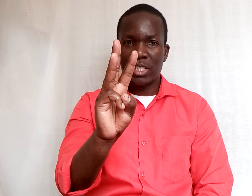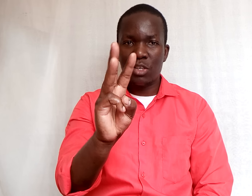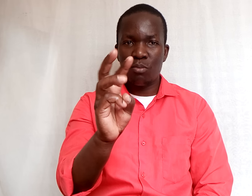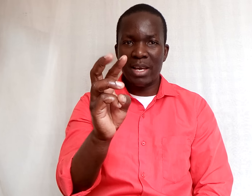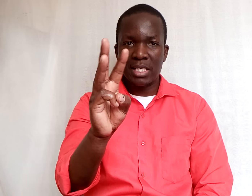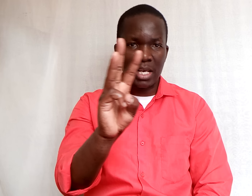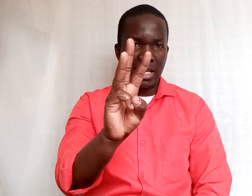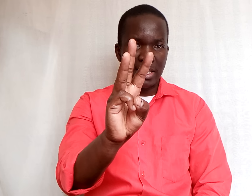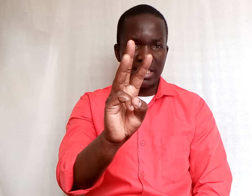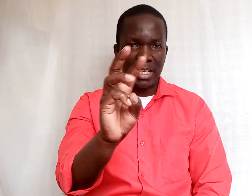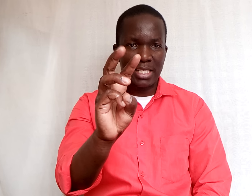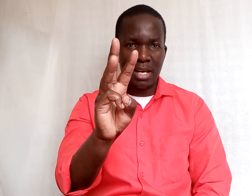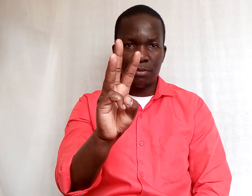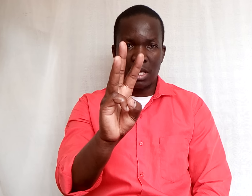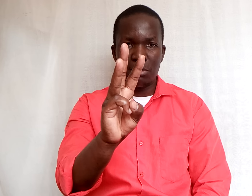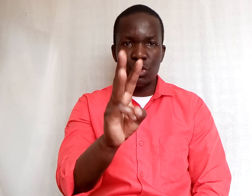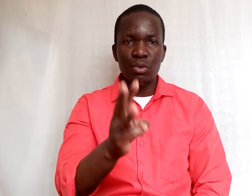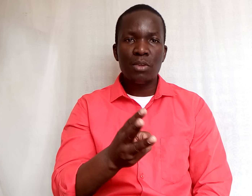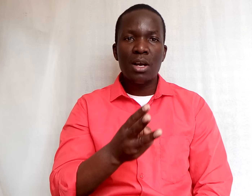said you make this letter, W,